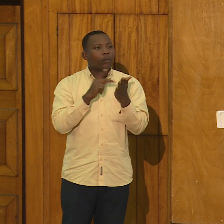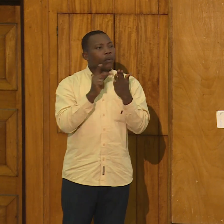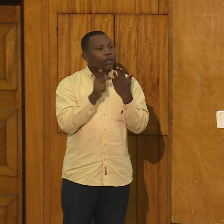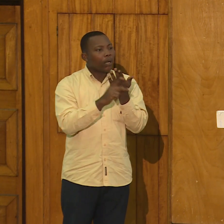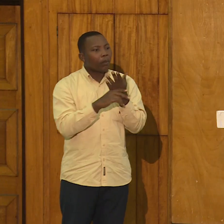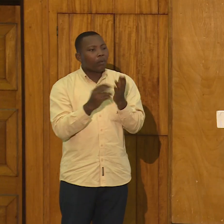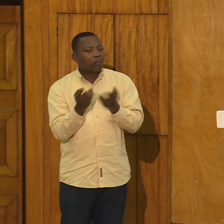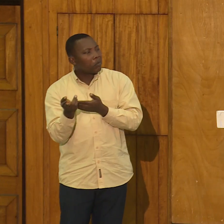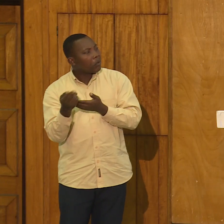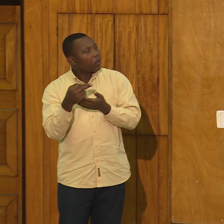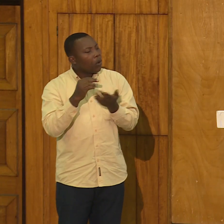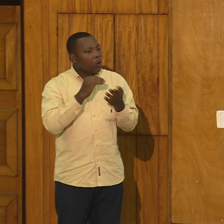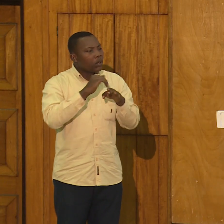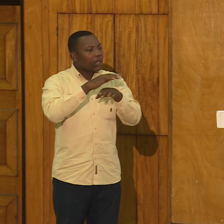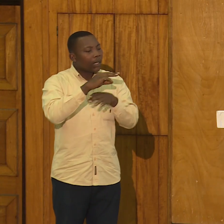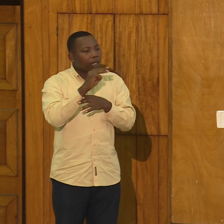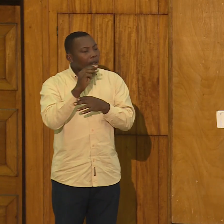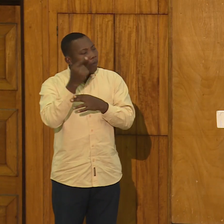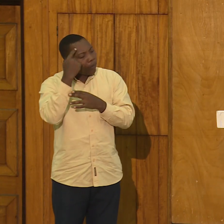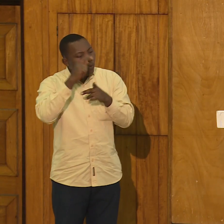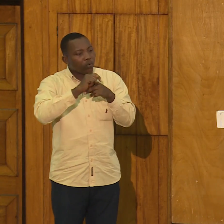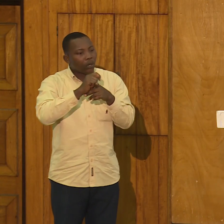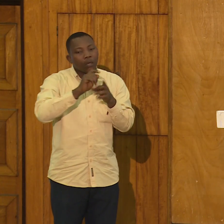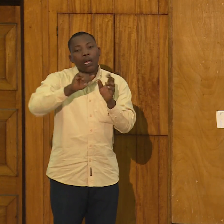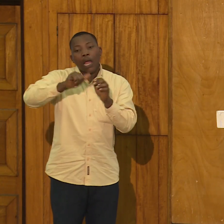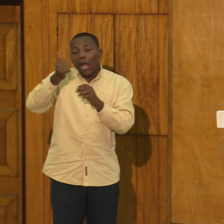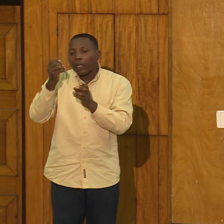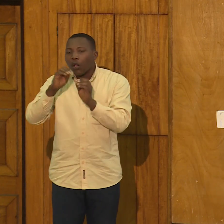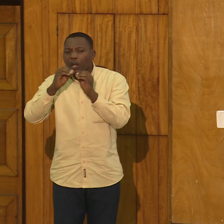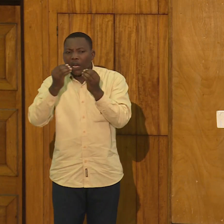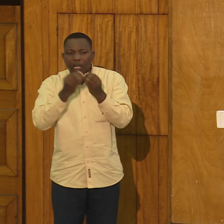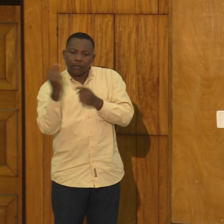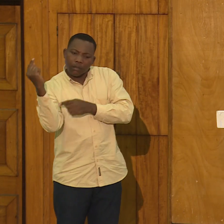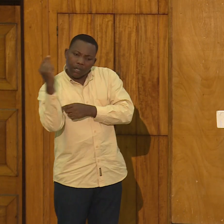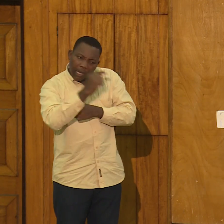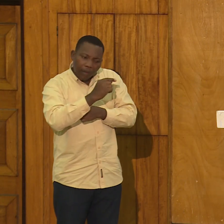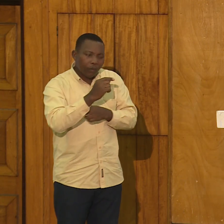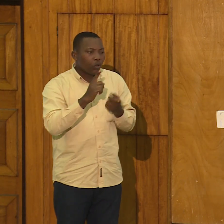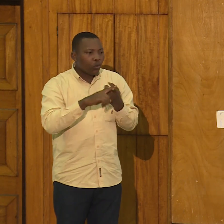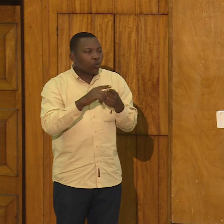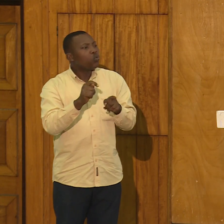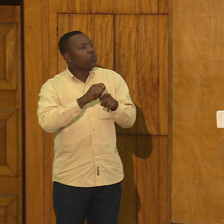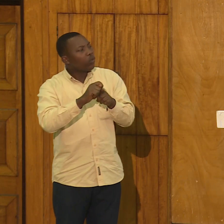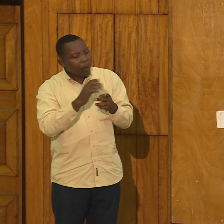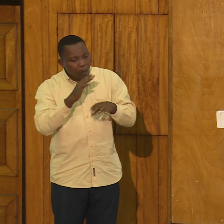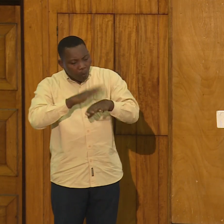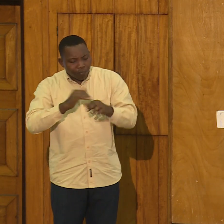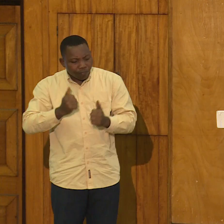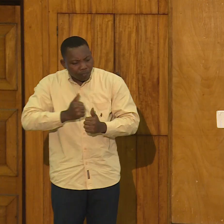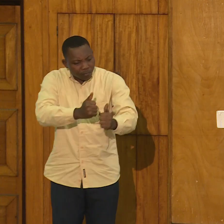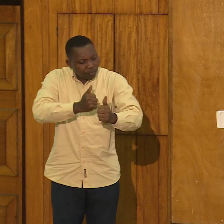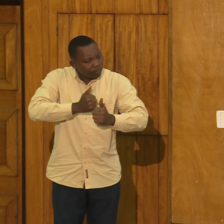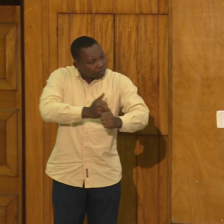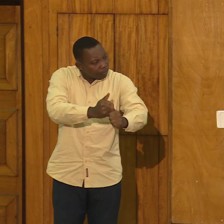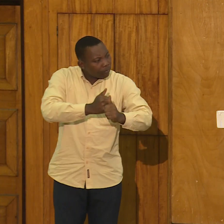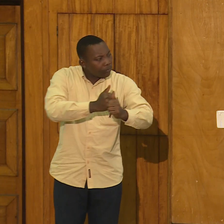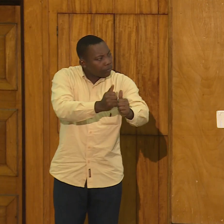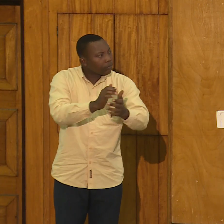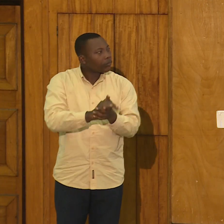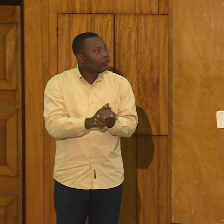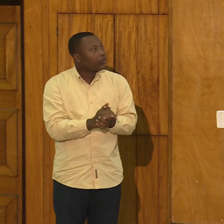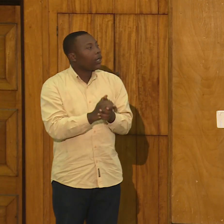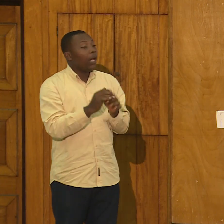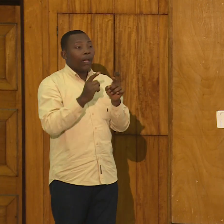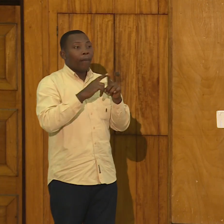and another organization came through and managed to train them on carpentry. But now, at least they then say, we don't